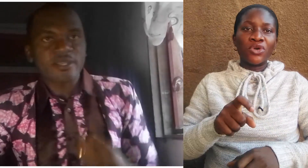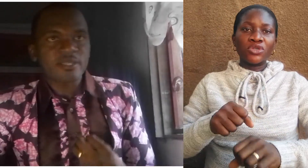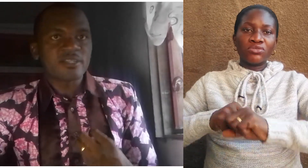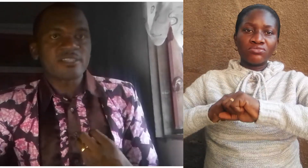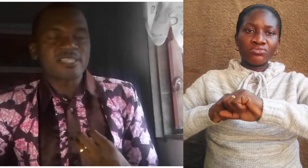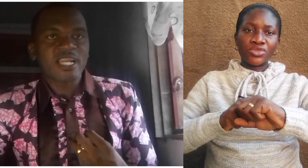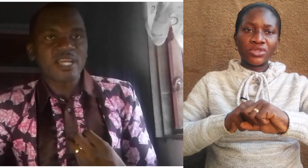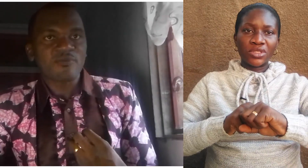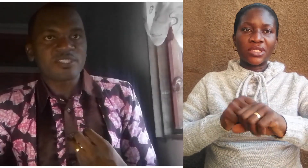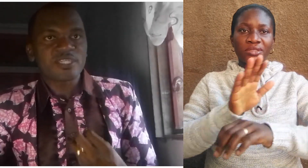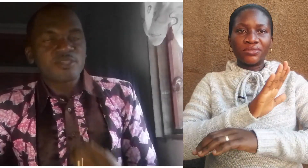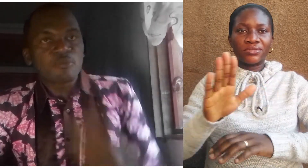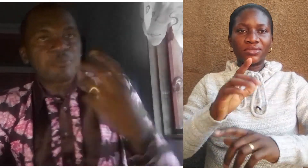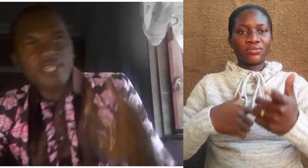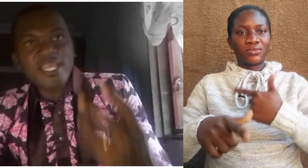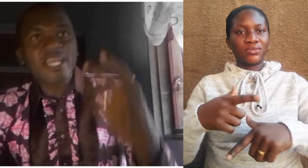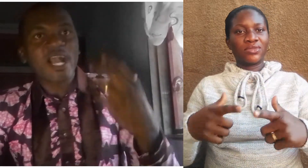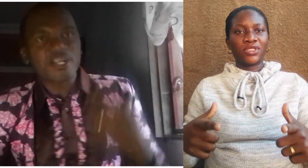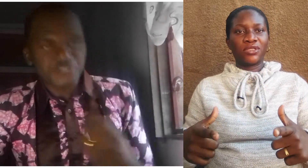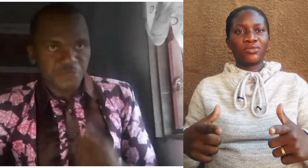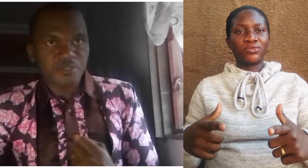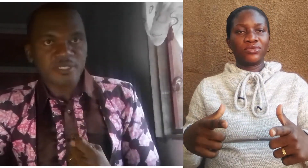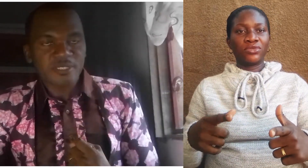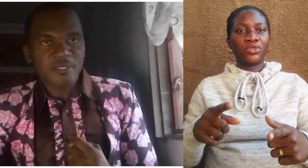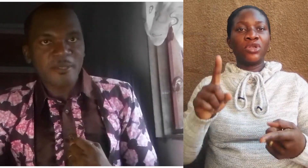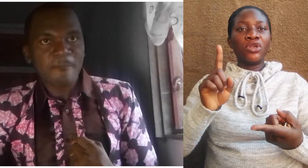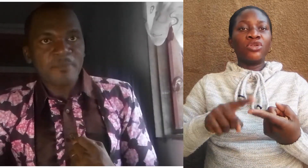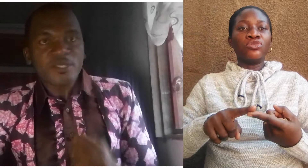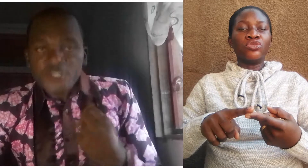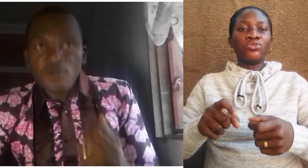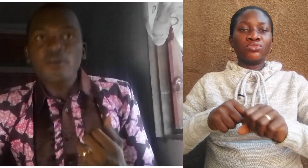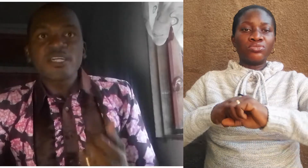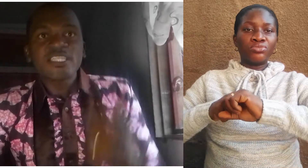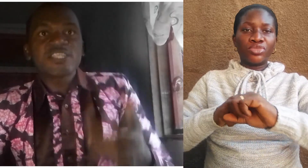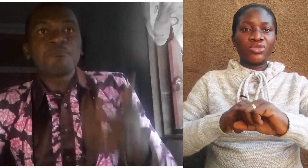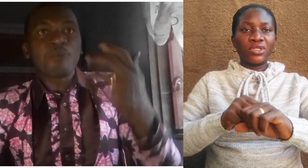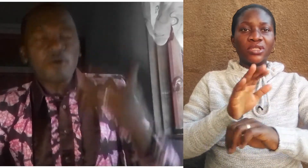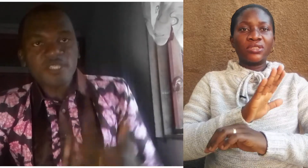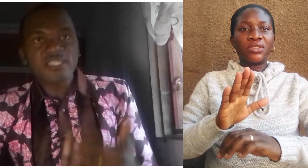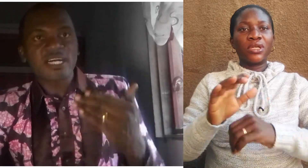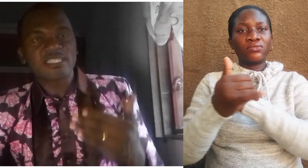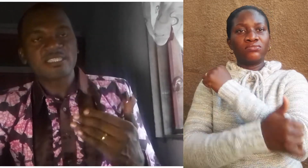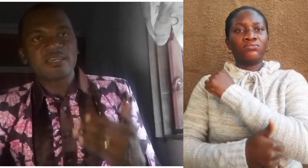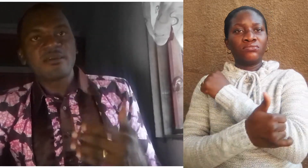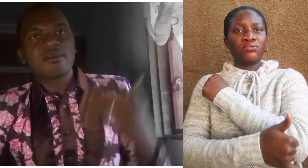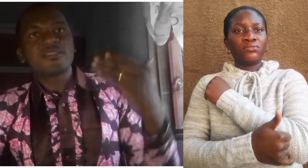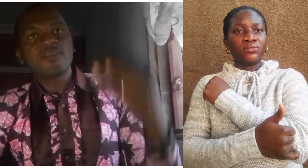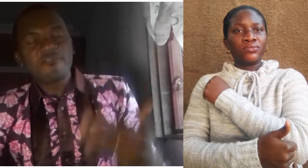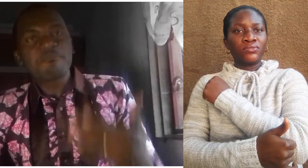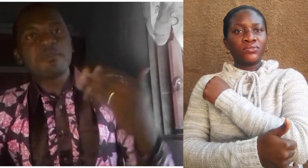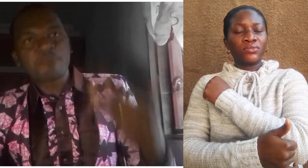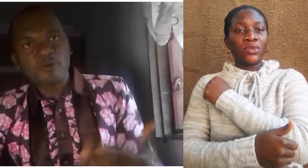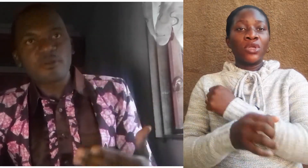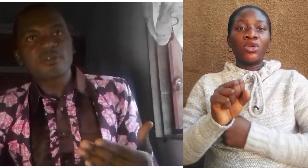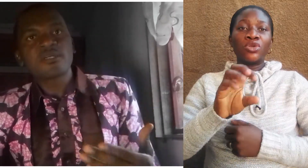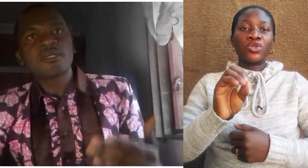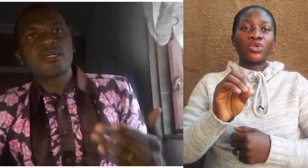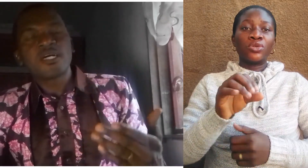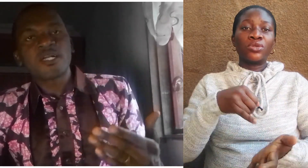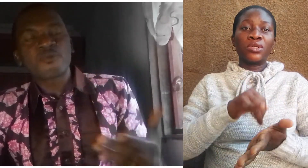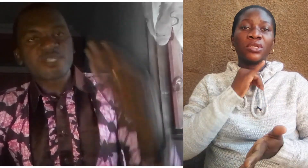protect the sign language, to protect the culture. So it is important that deaf